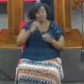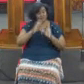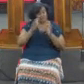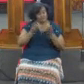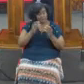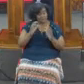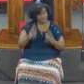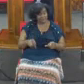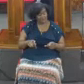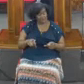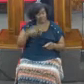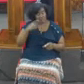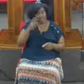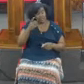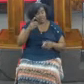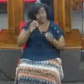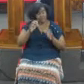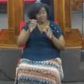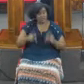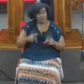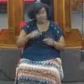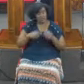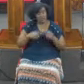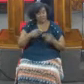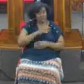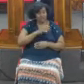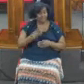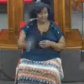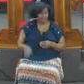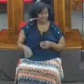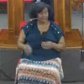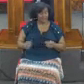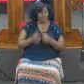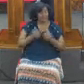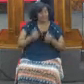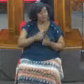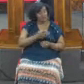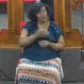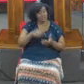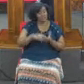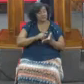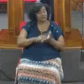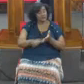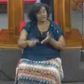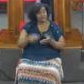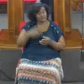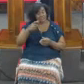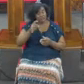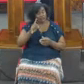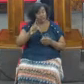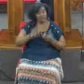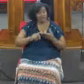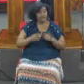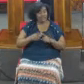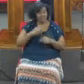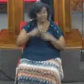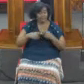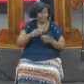I challenge you this week to tell one family member about Christ. I challenge you this week to tell one friend about